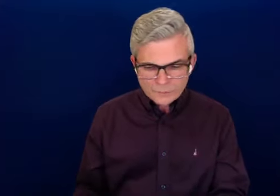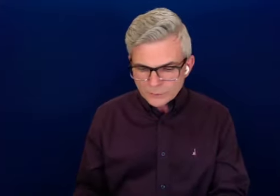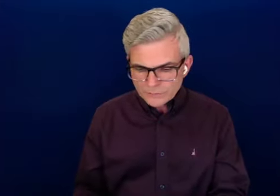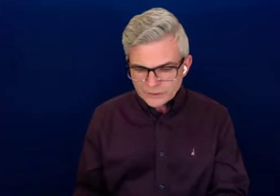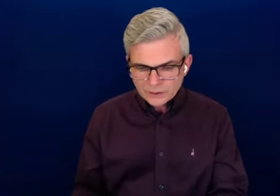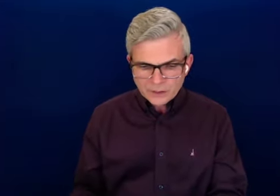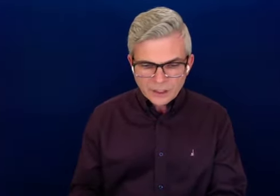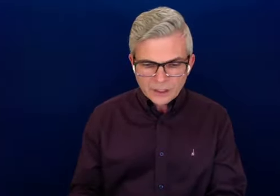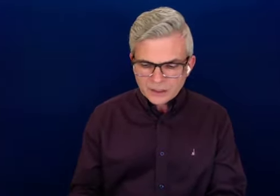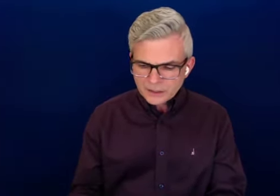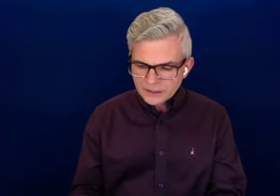moving along.